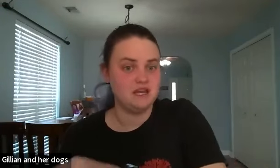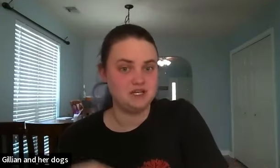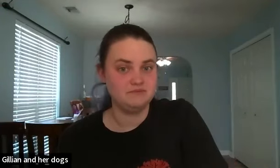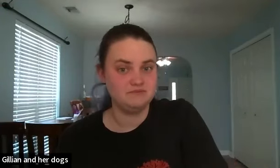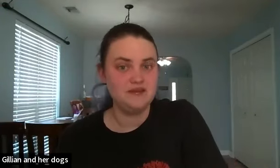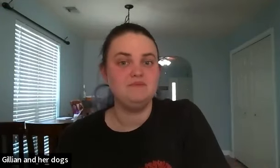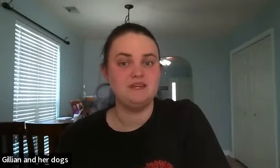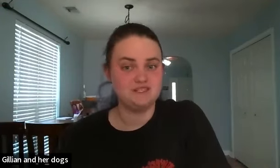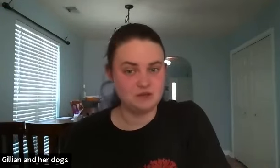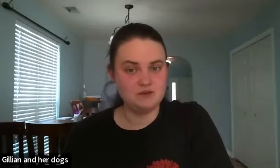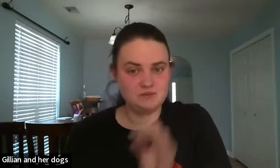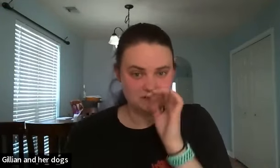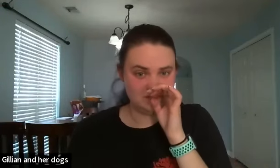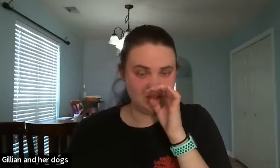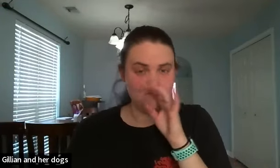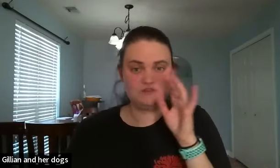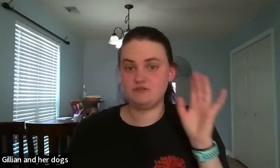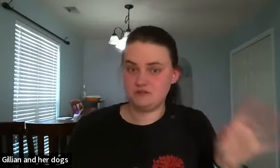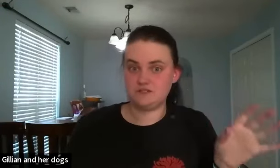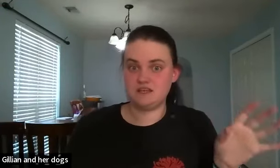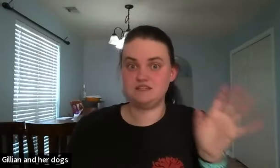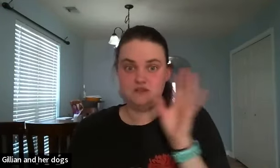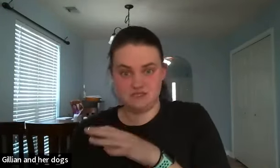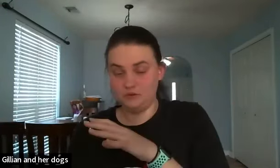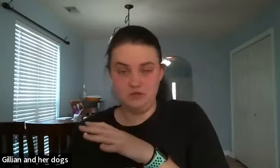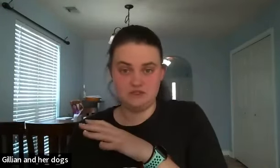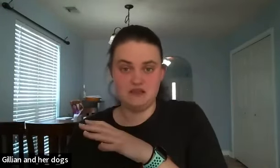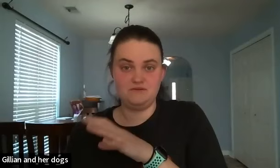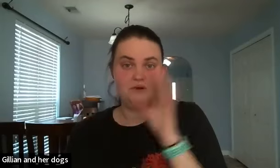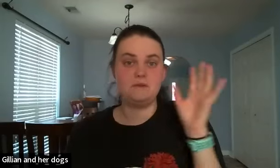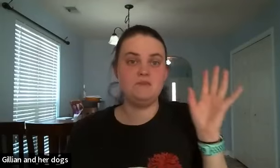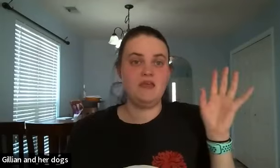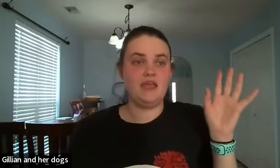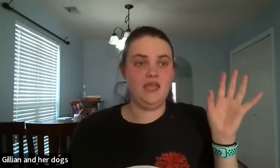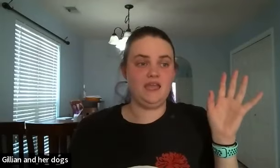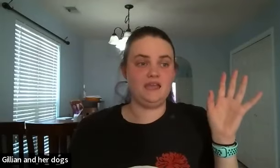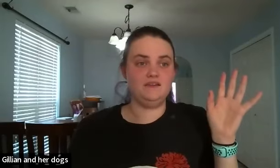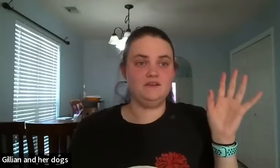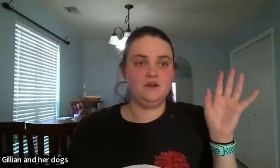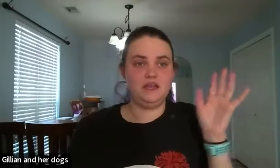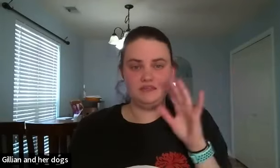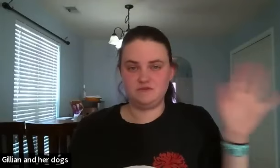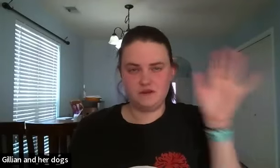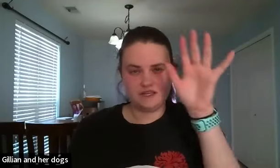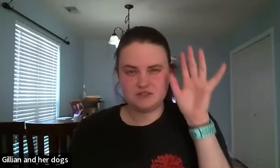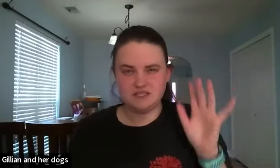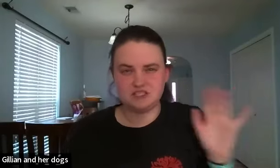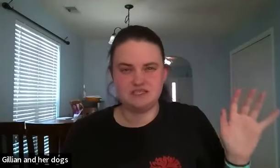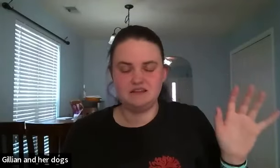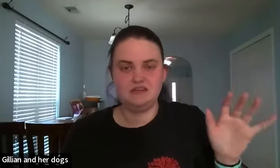ketchup, because so many people use either different signs or they don't use a sign for it. And it's very interesting just to see like even